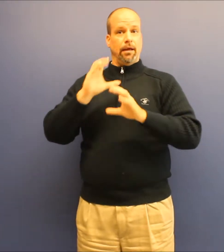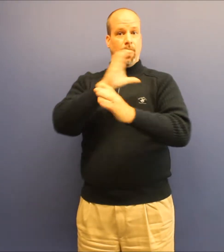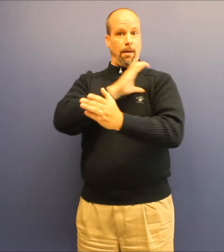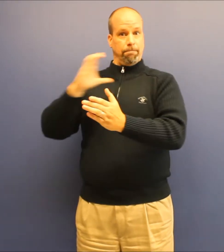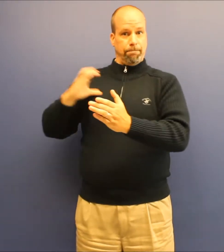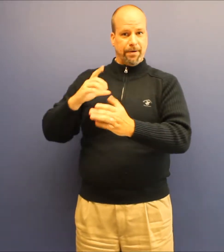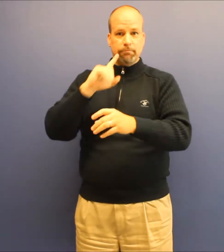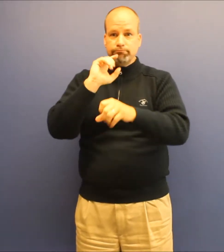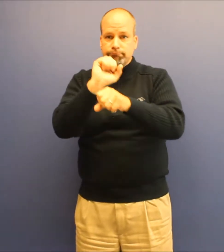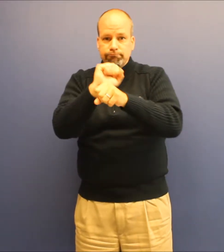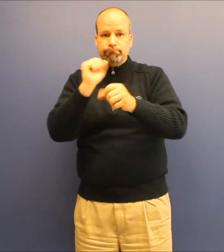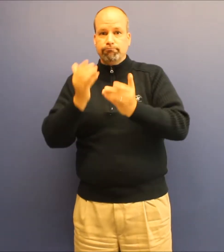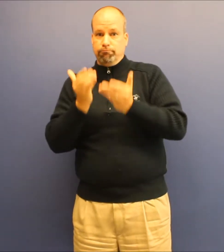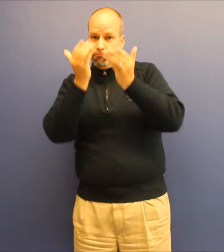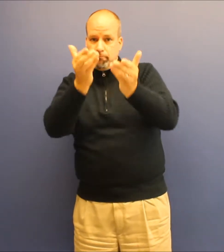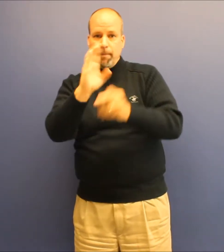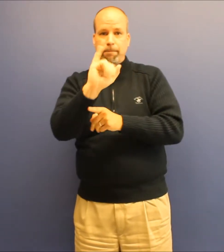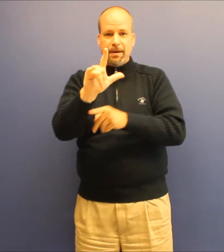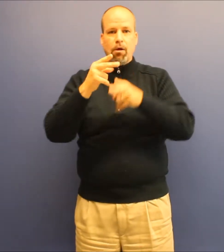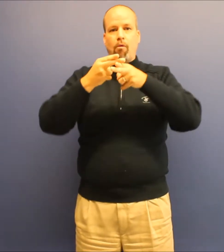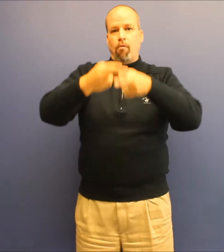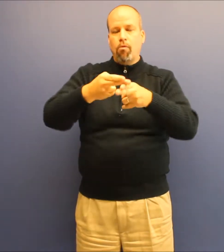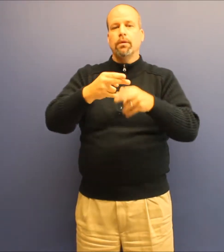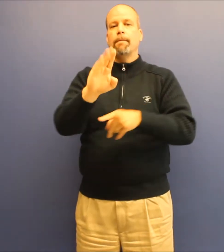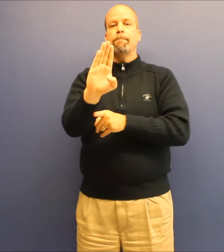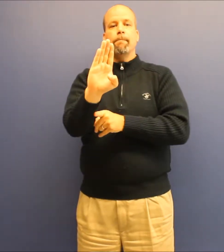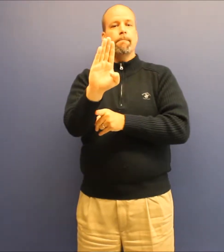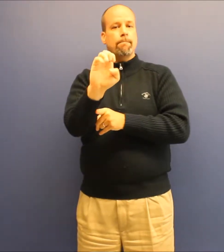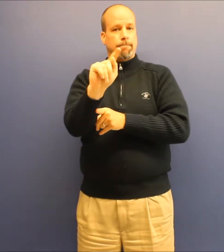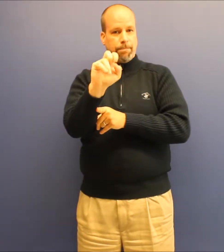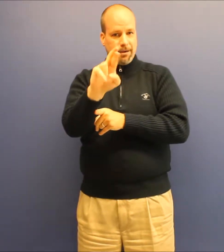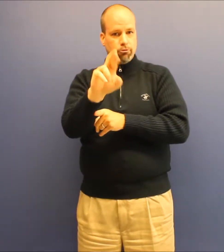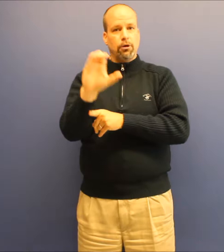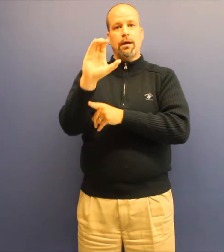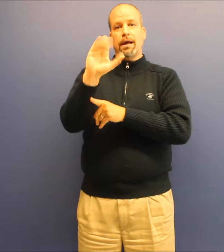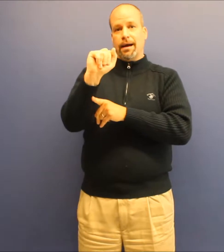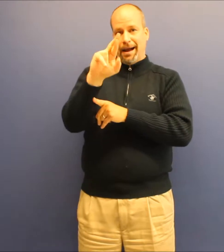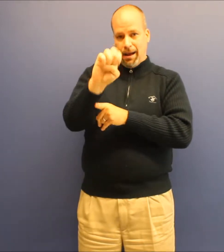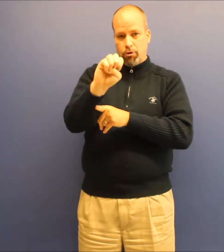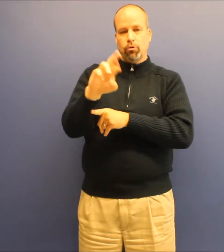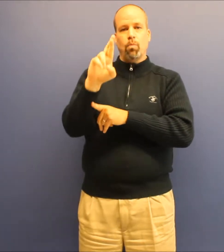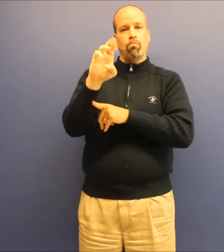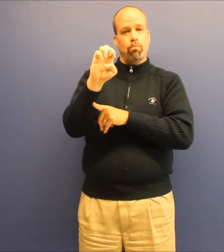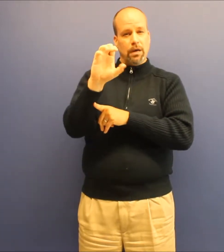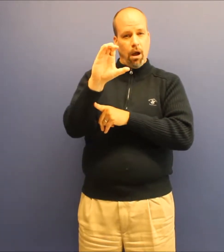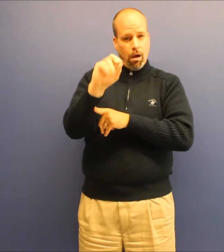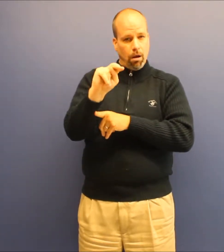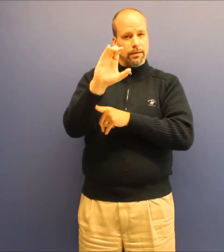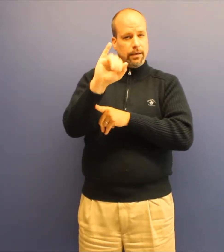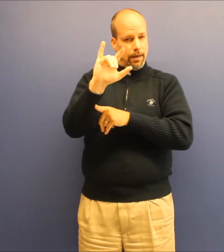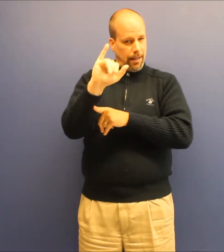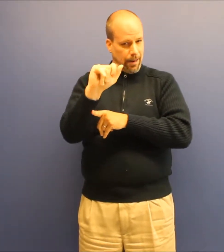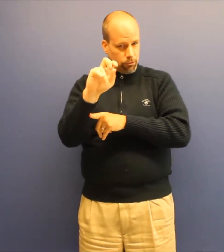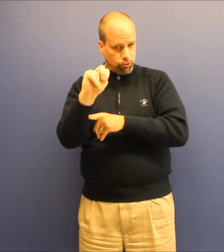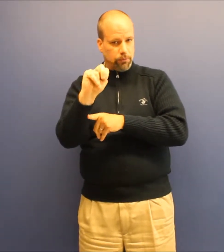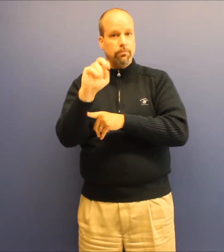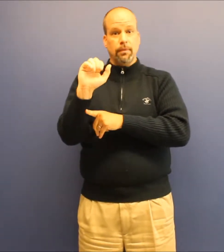A Senate committee then proposed a bill called the Better Care Reconciliation Act.